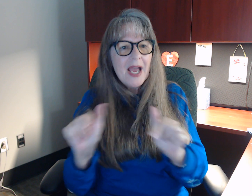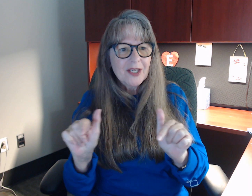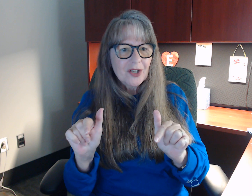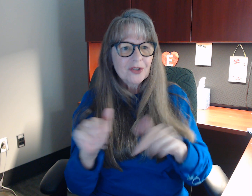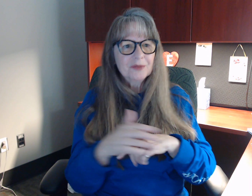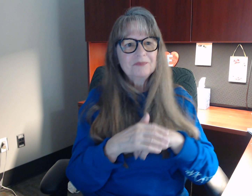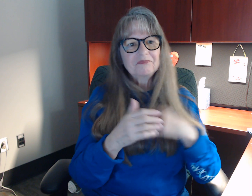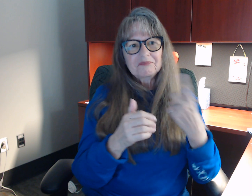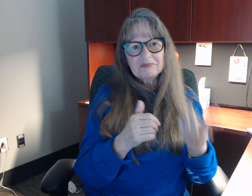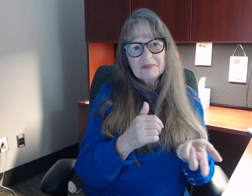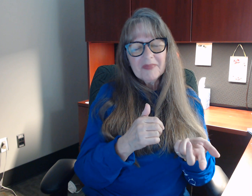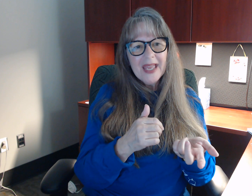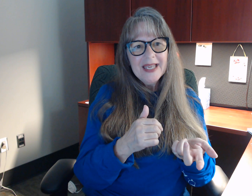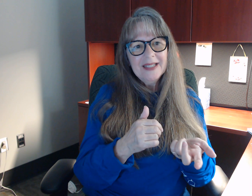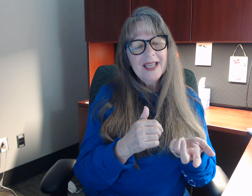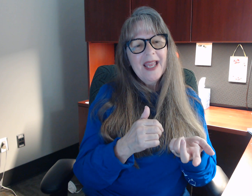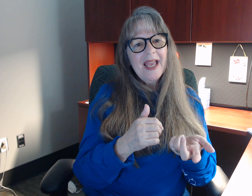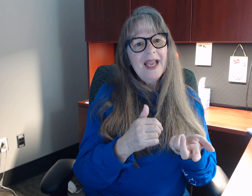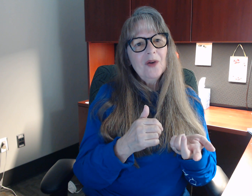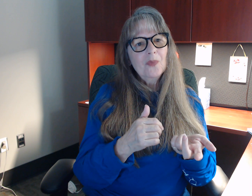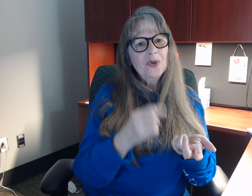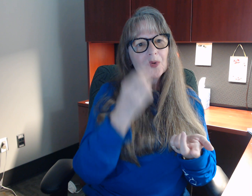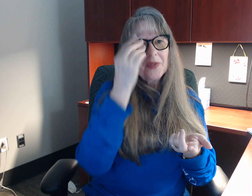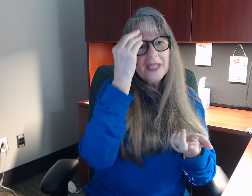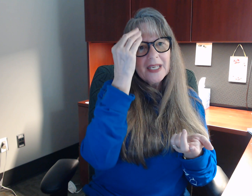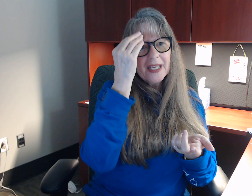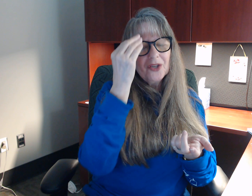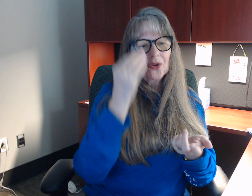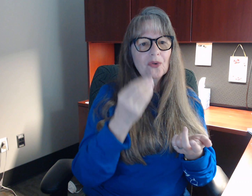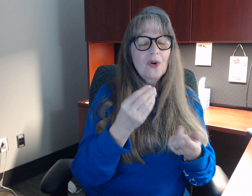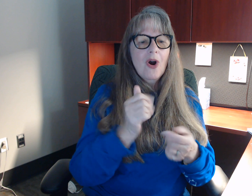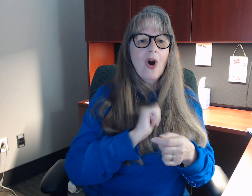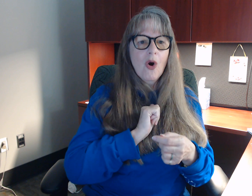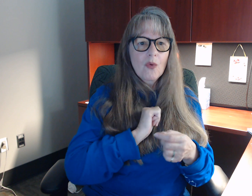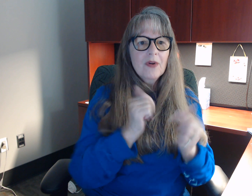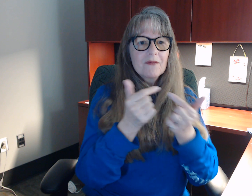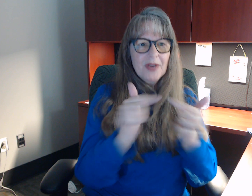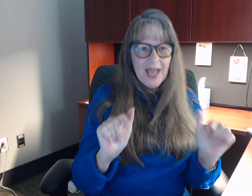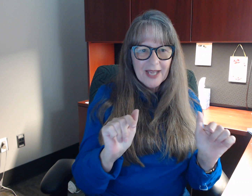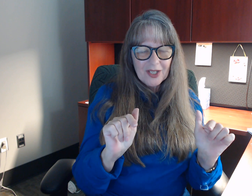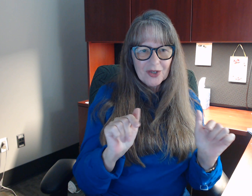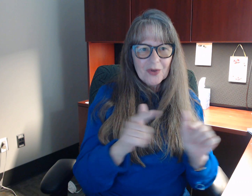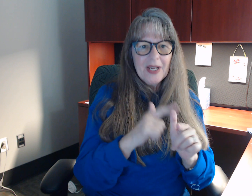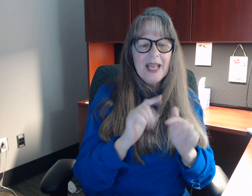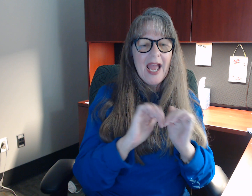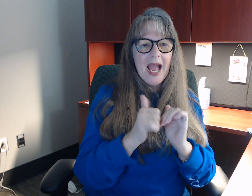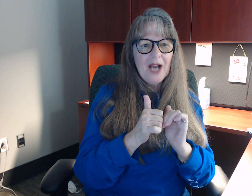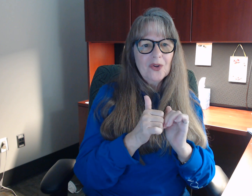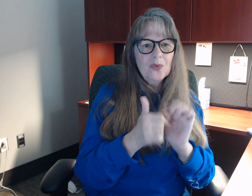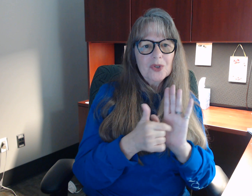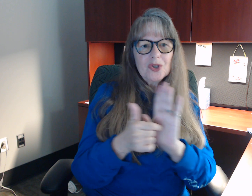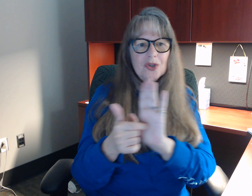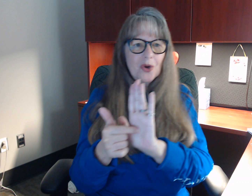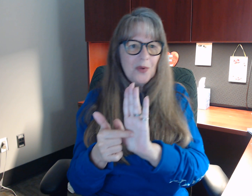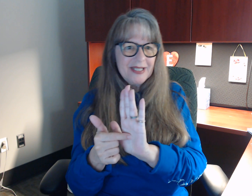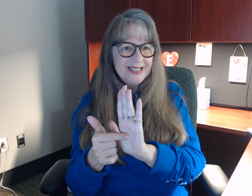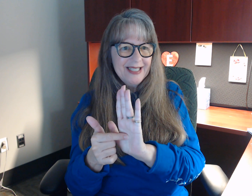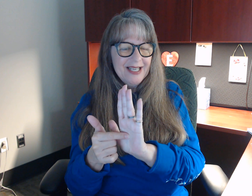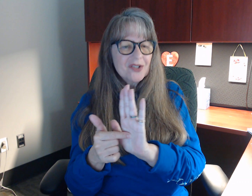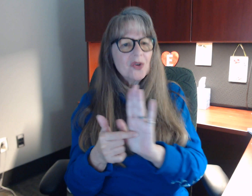vernacular. And when you're thinking in your own vernacular and how you would show it. So it